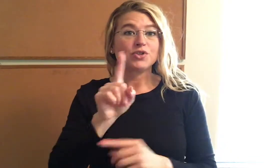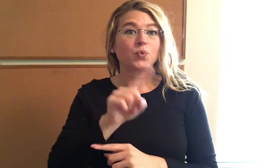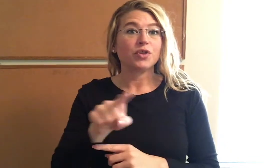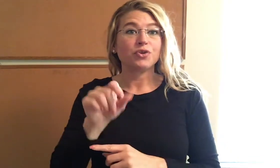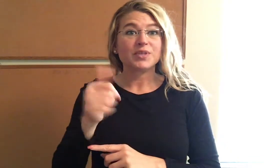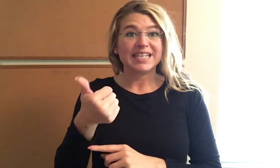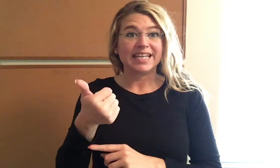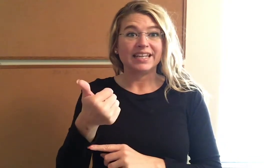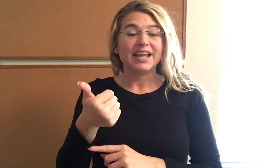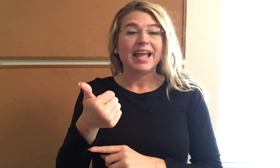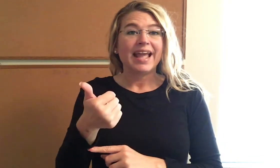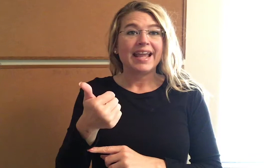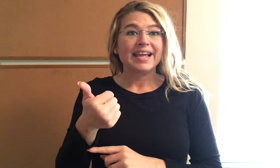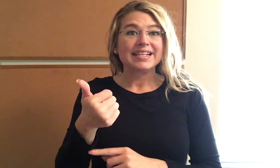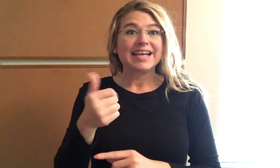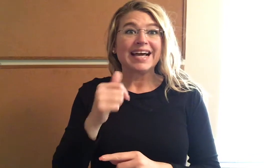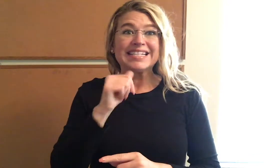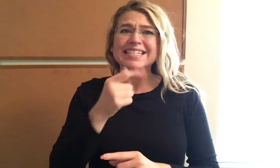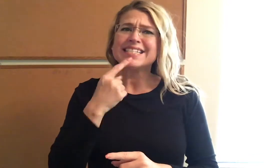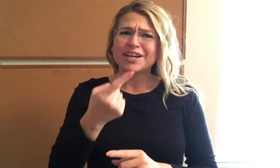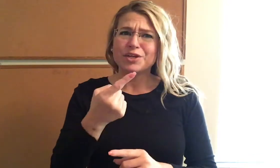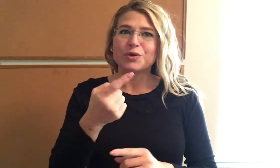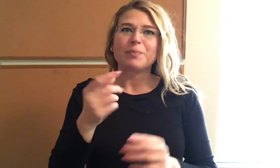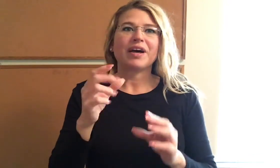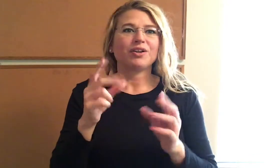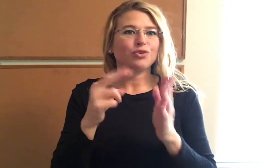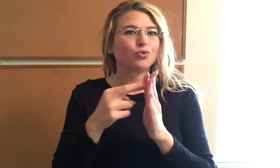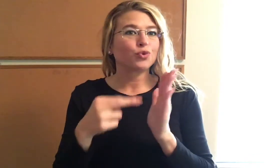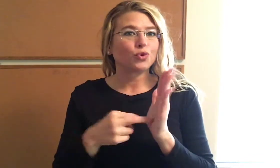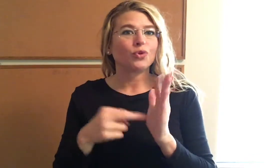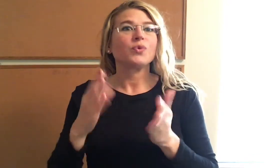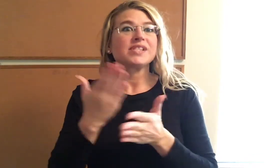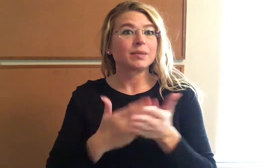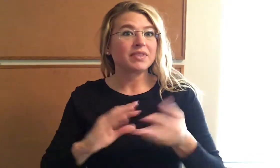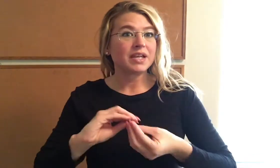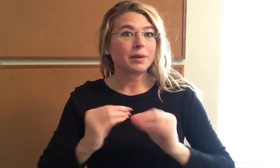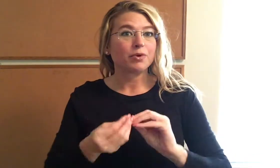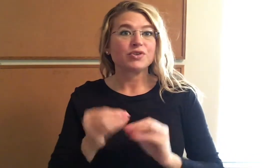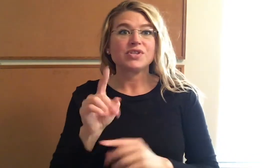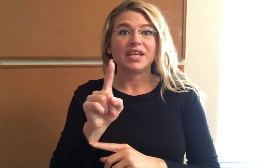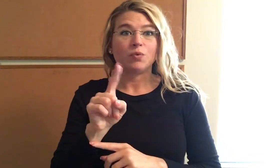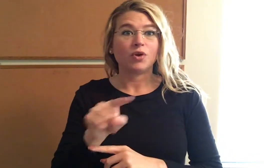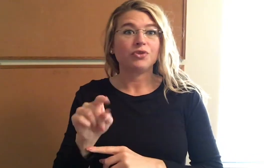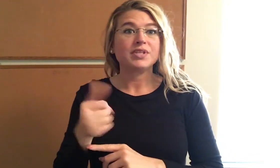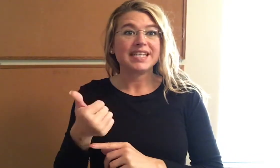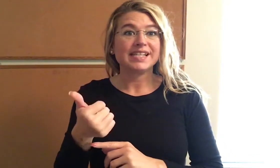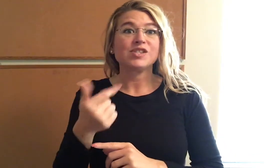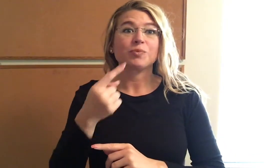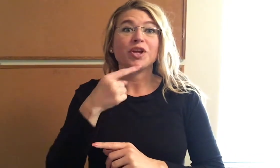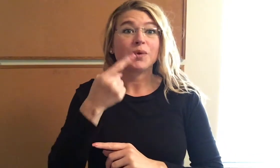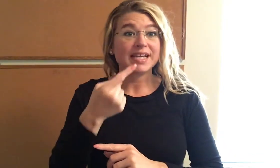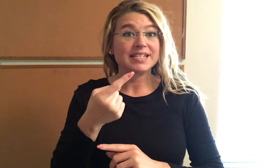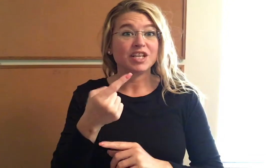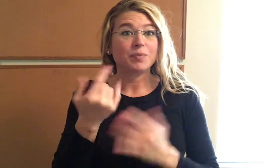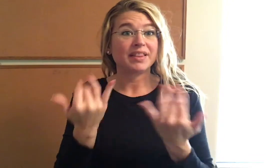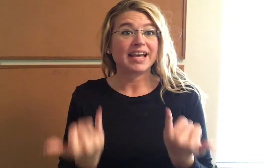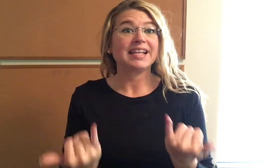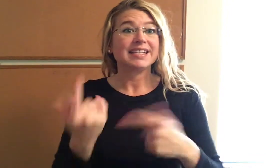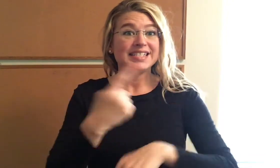1 through 10, and I didn't tell you about a little rule with some of the numbers in 1 through 10, so I'm going to go ahead and tell you about that